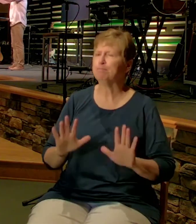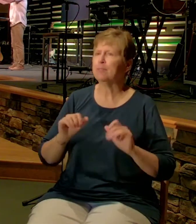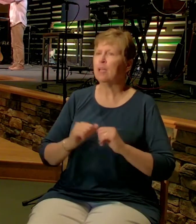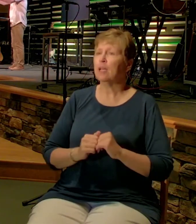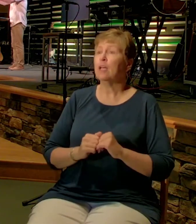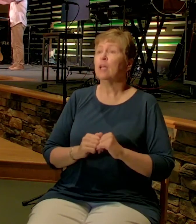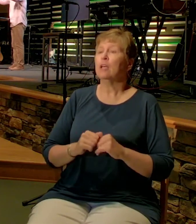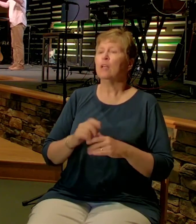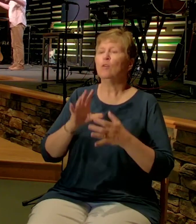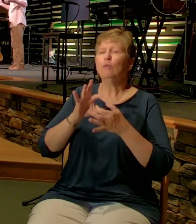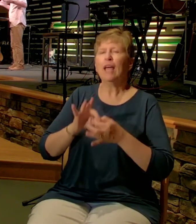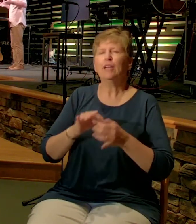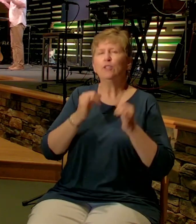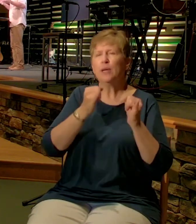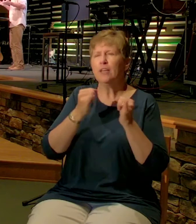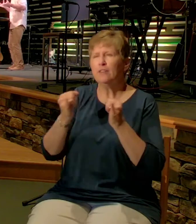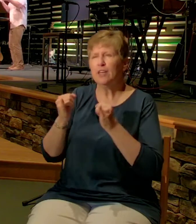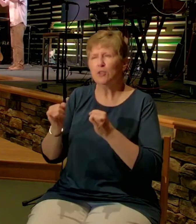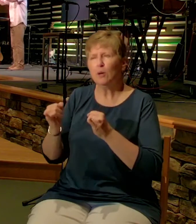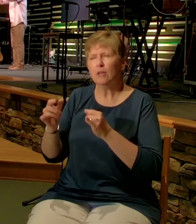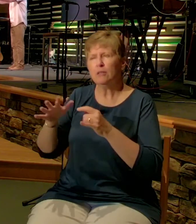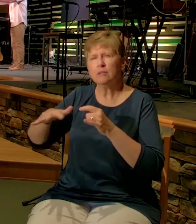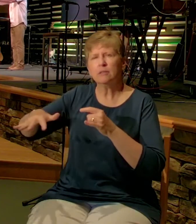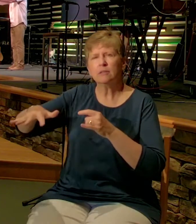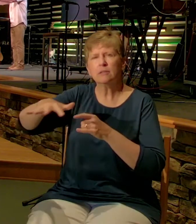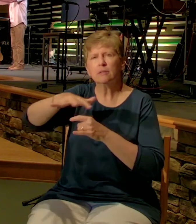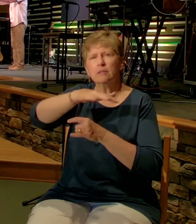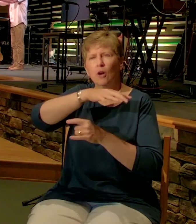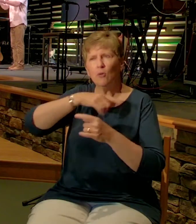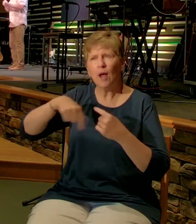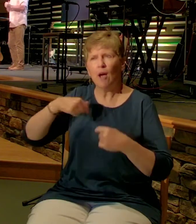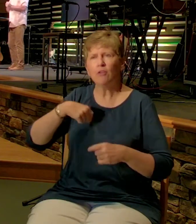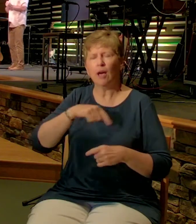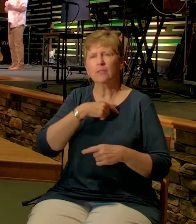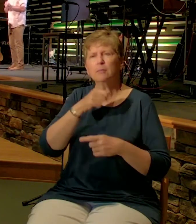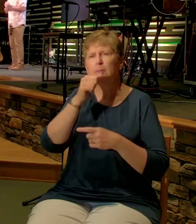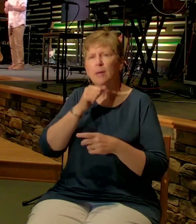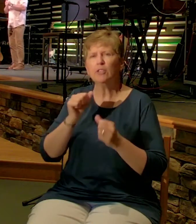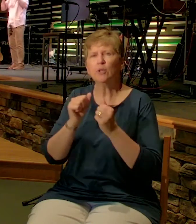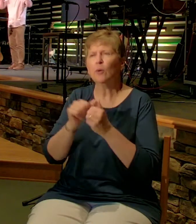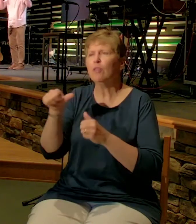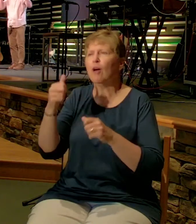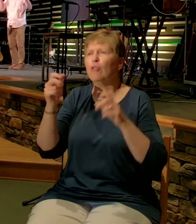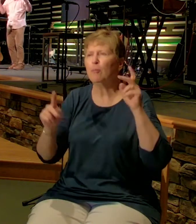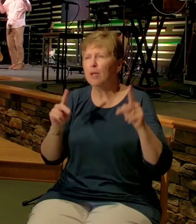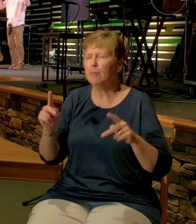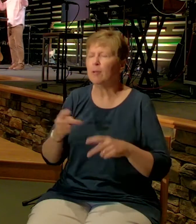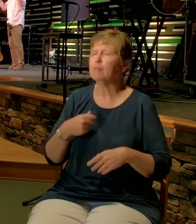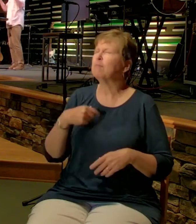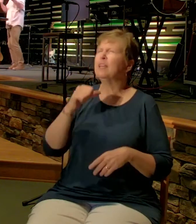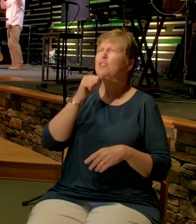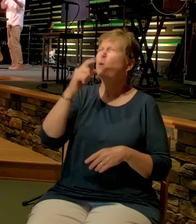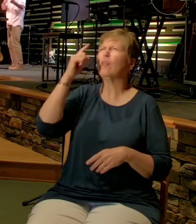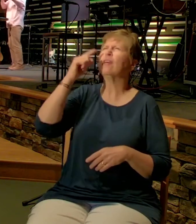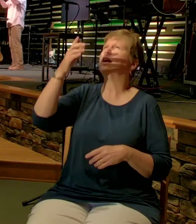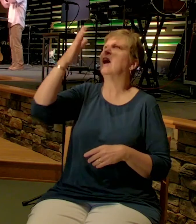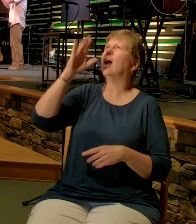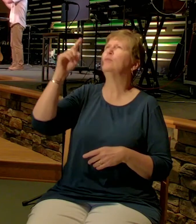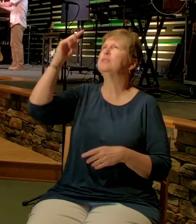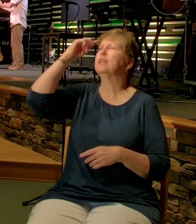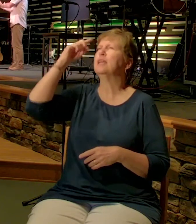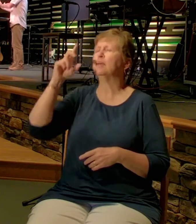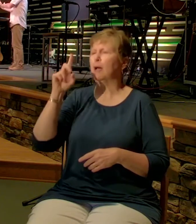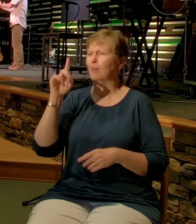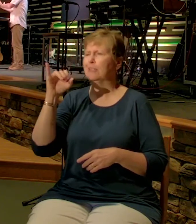to individuals, those around you, to be patient with them. The same is true of self-control. I don't think God was thinking about dieting